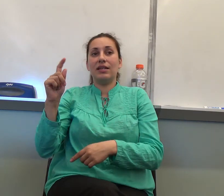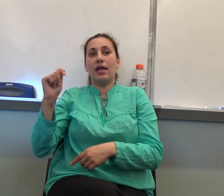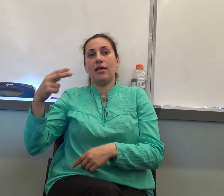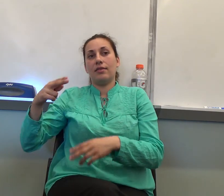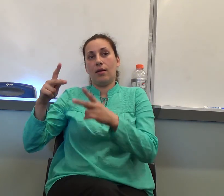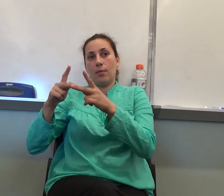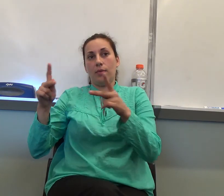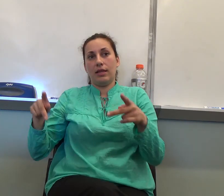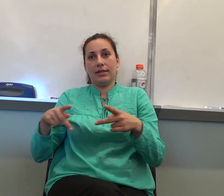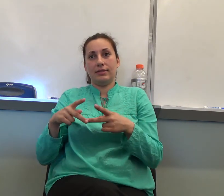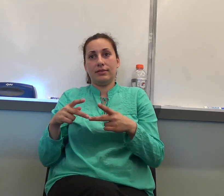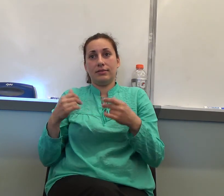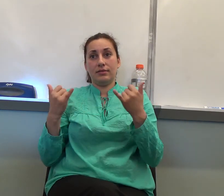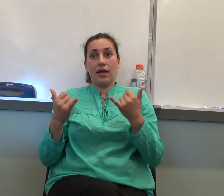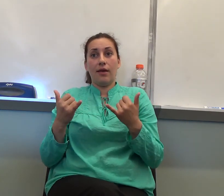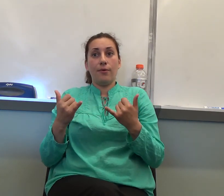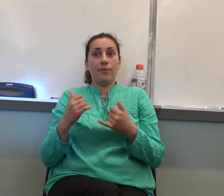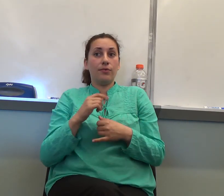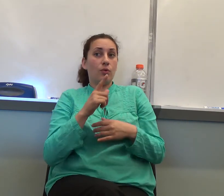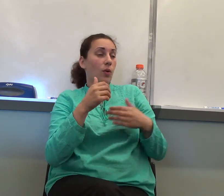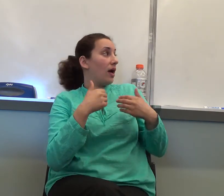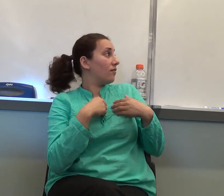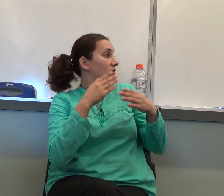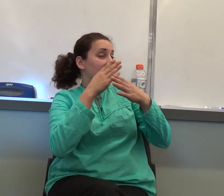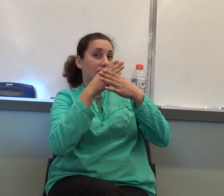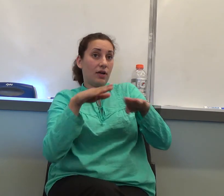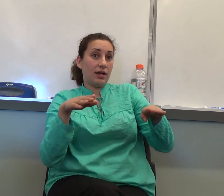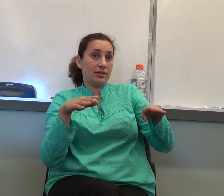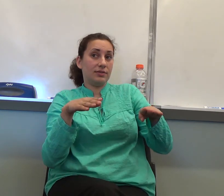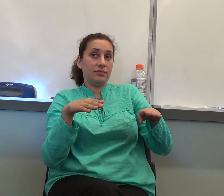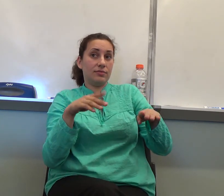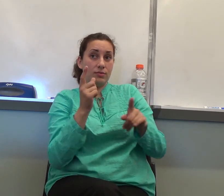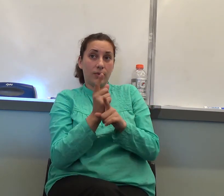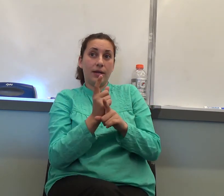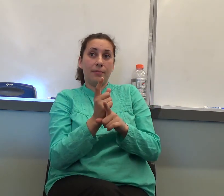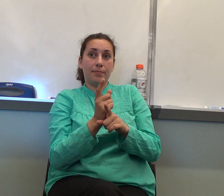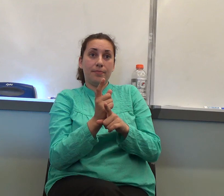Now, here's your quotient area. And when they're talking about they want it rounded to the